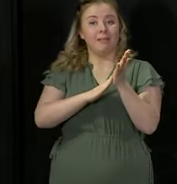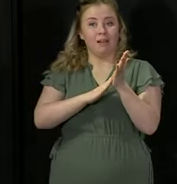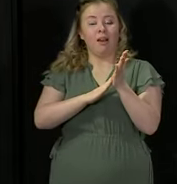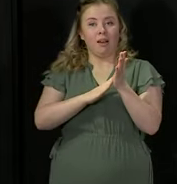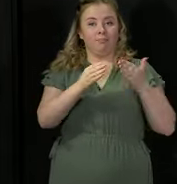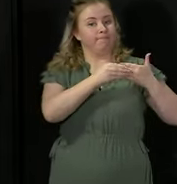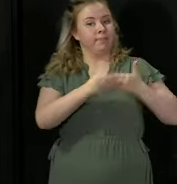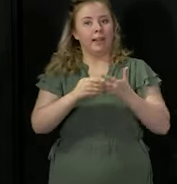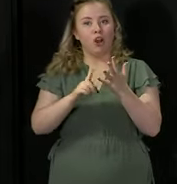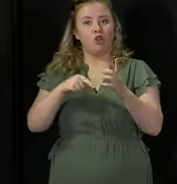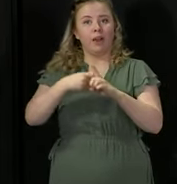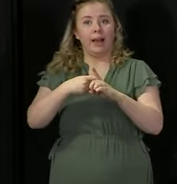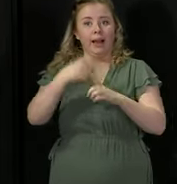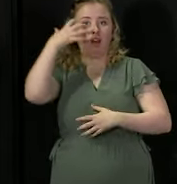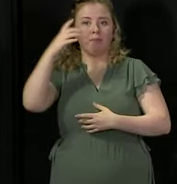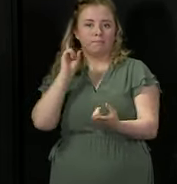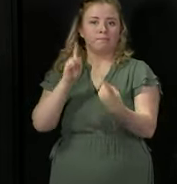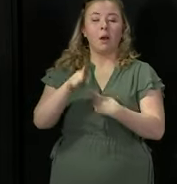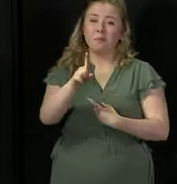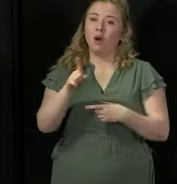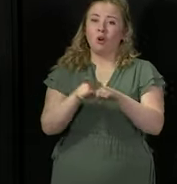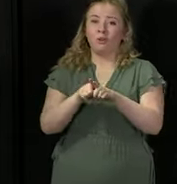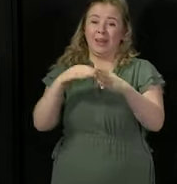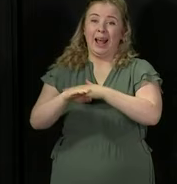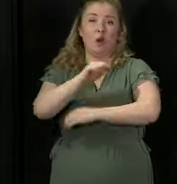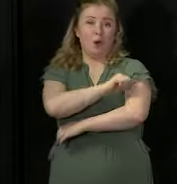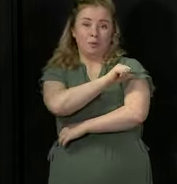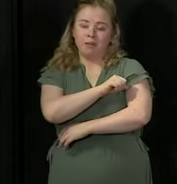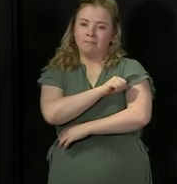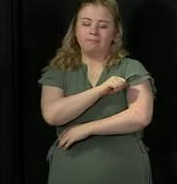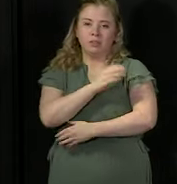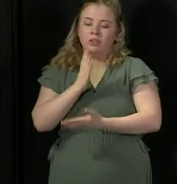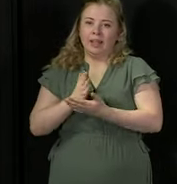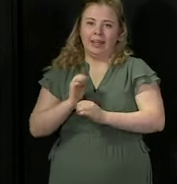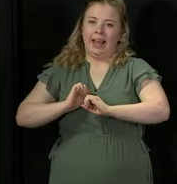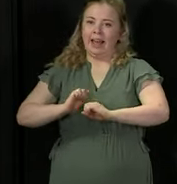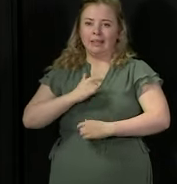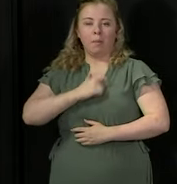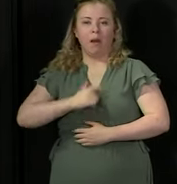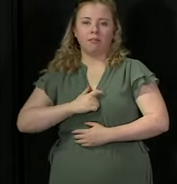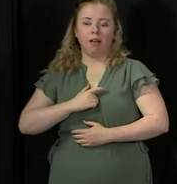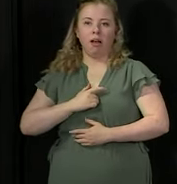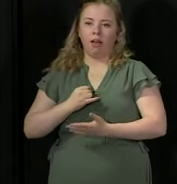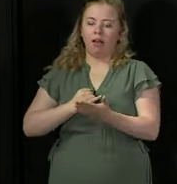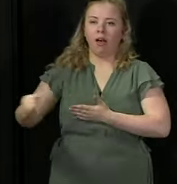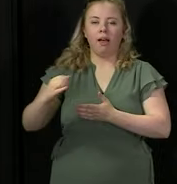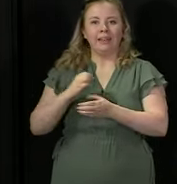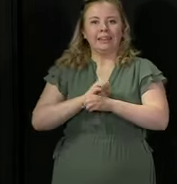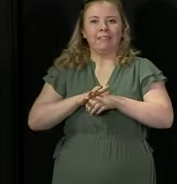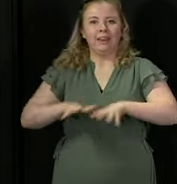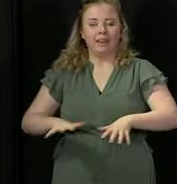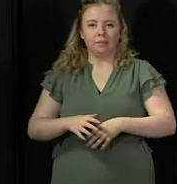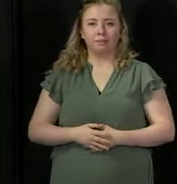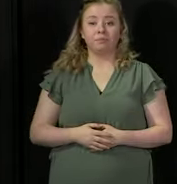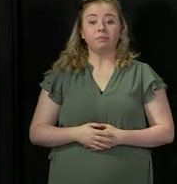UK government's response, is currently in hospital fighting his own personal battle against coronavirus. I chaired a